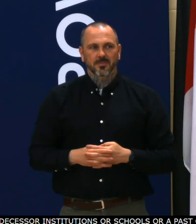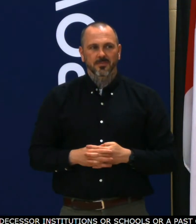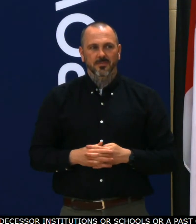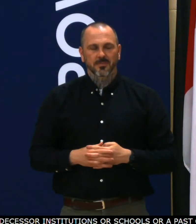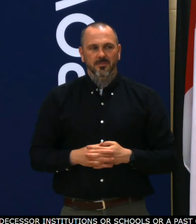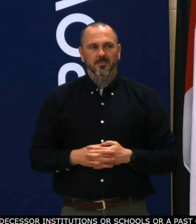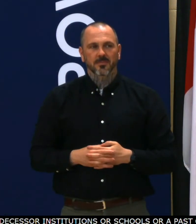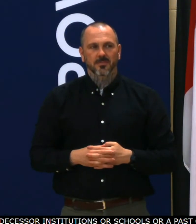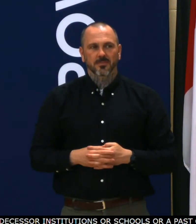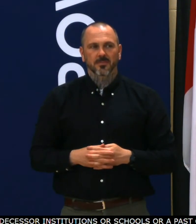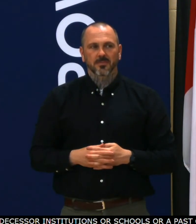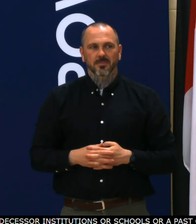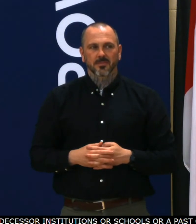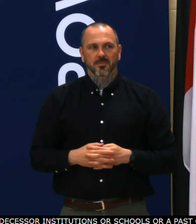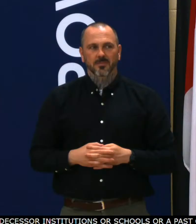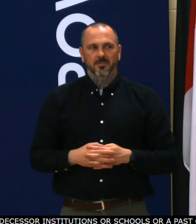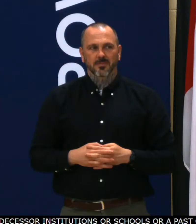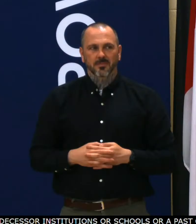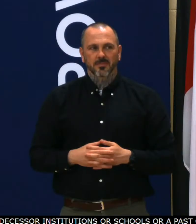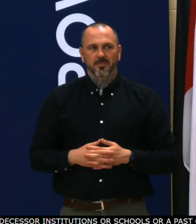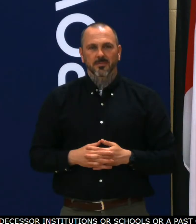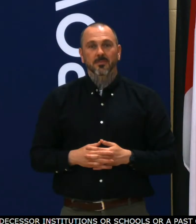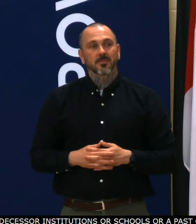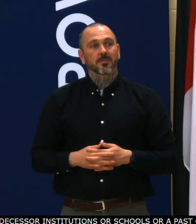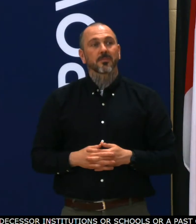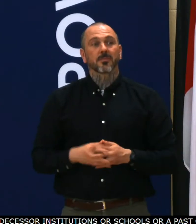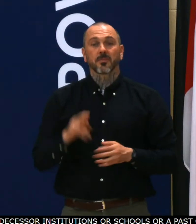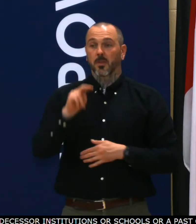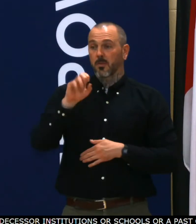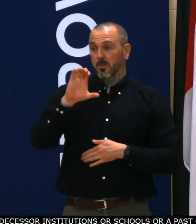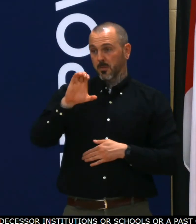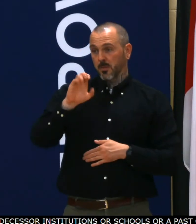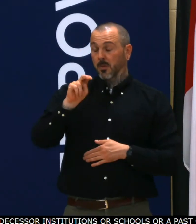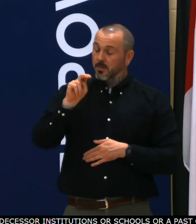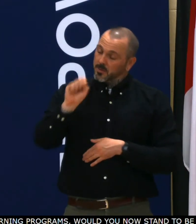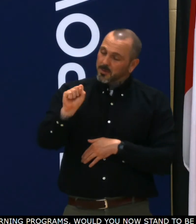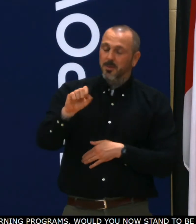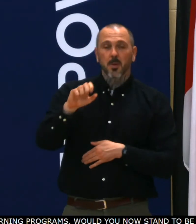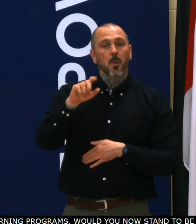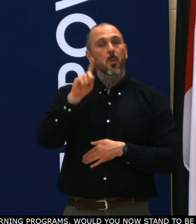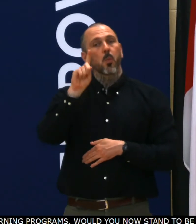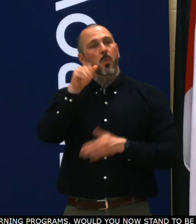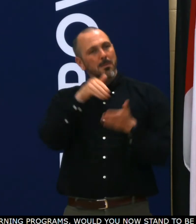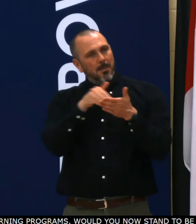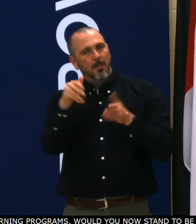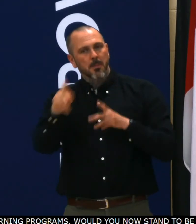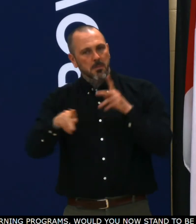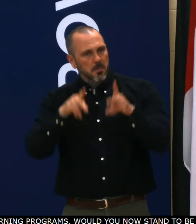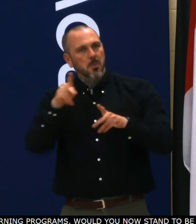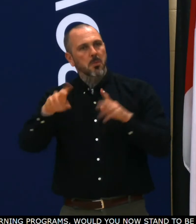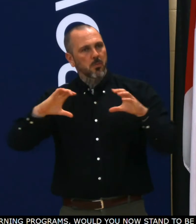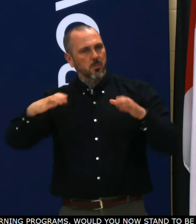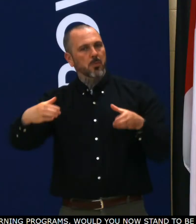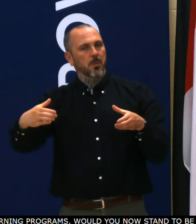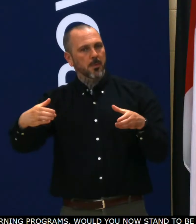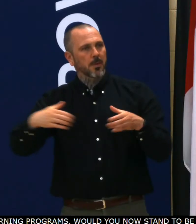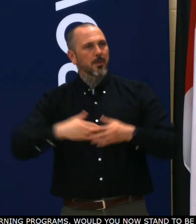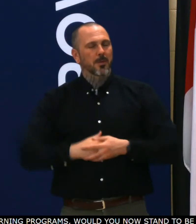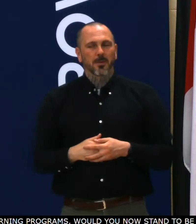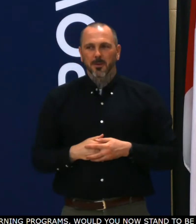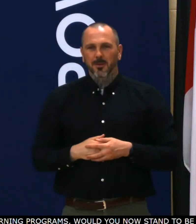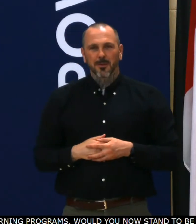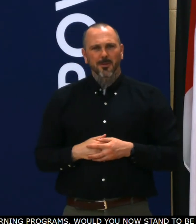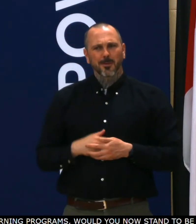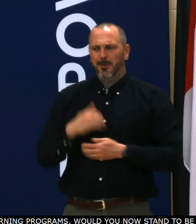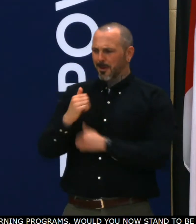In a province of just over 1 million people, our provincial population is just over 1 million people, would you believe that there are